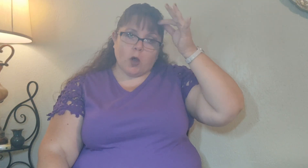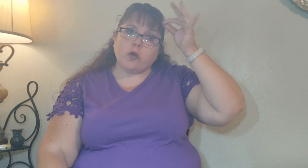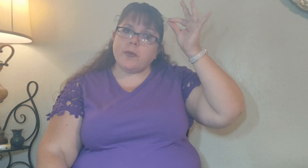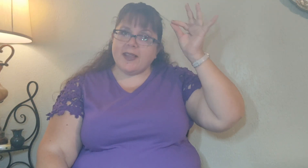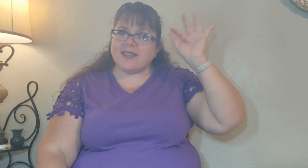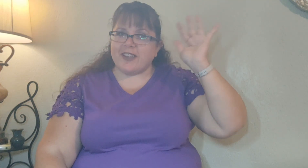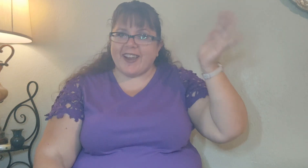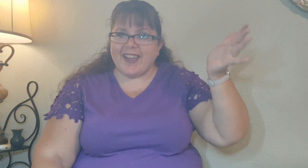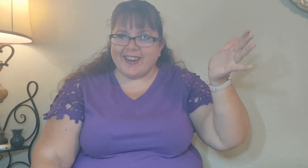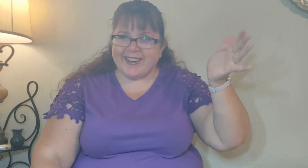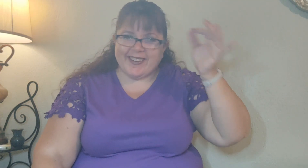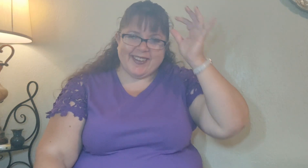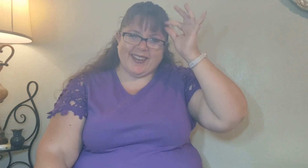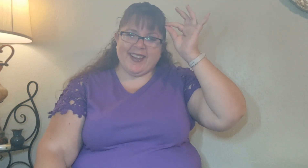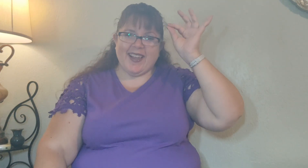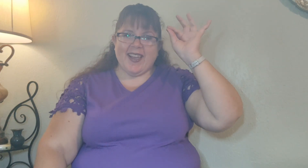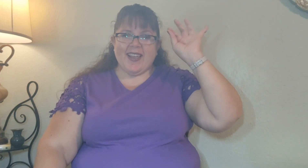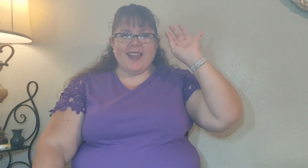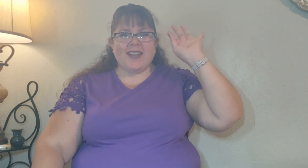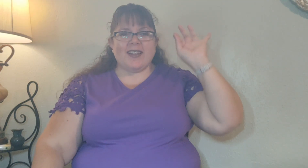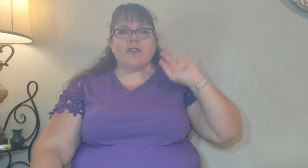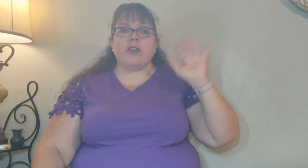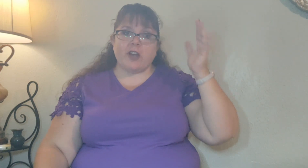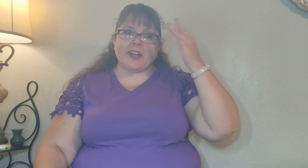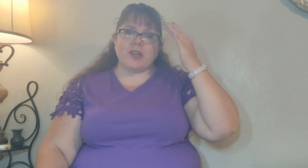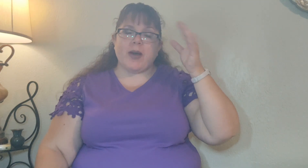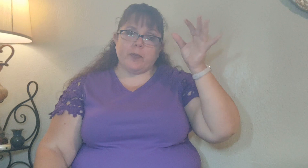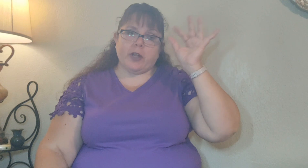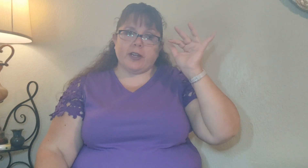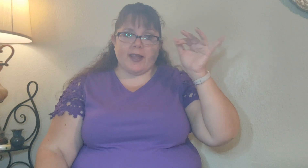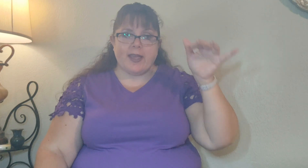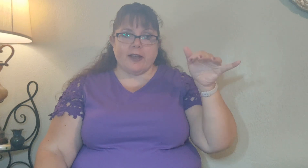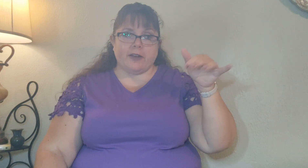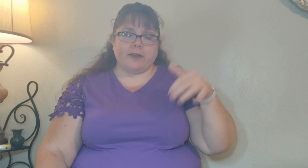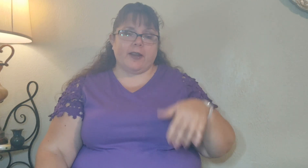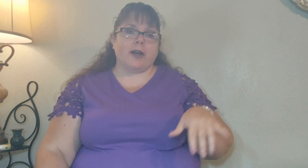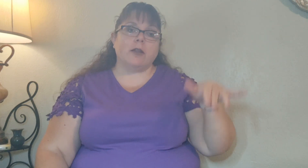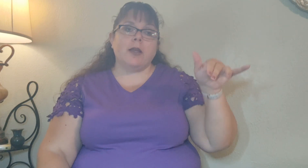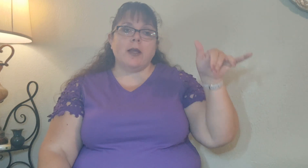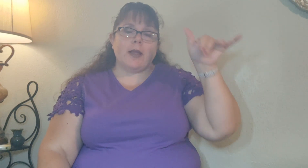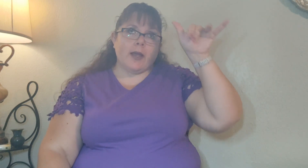hold a piece of your hair. If you're talking about blonde hair. Now,